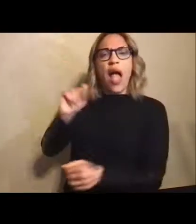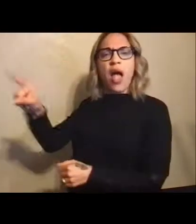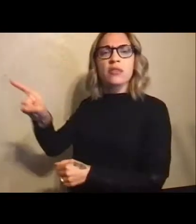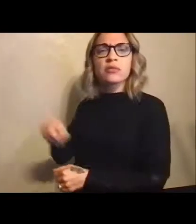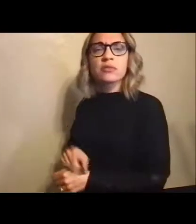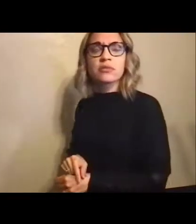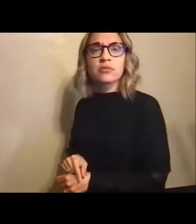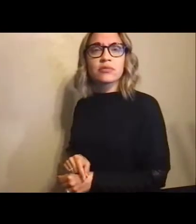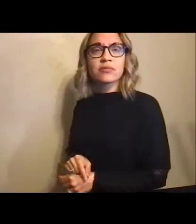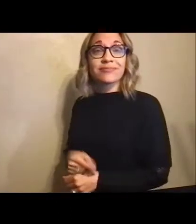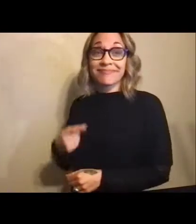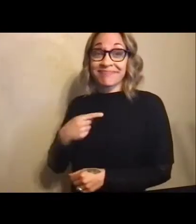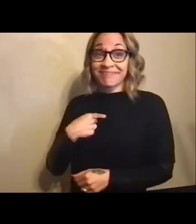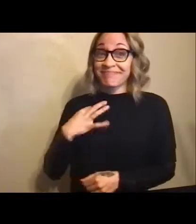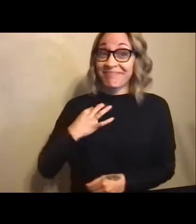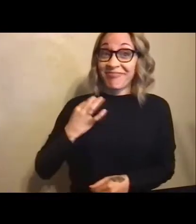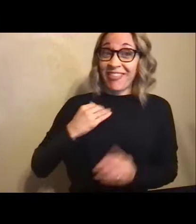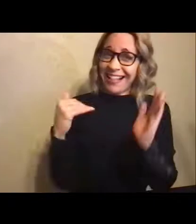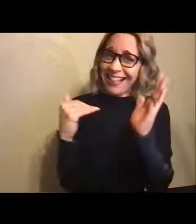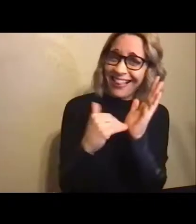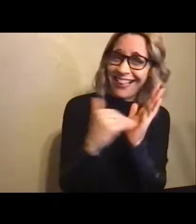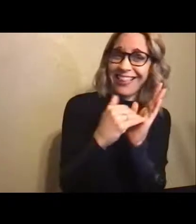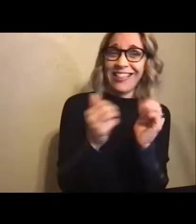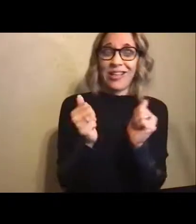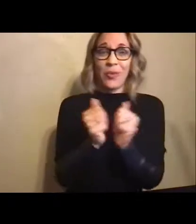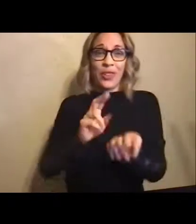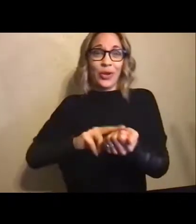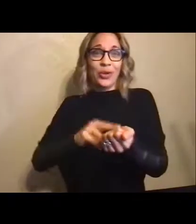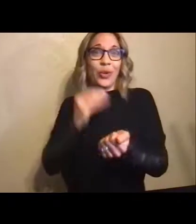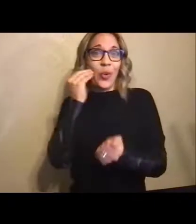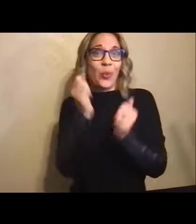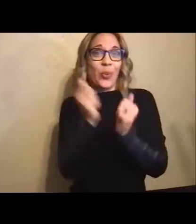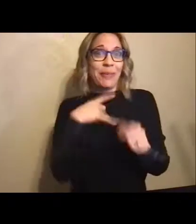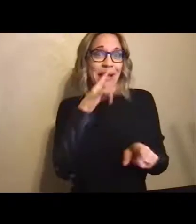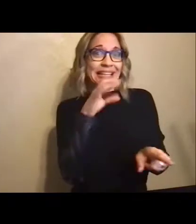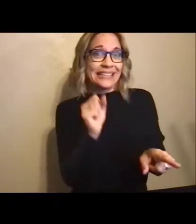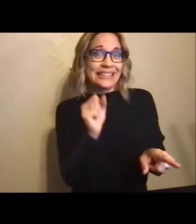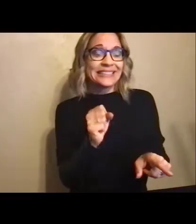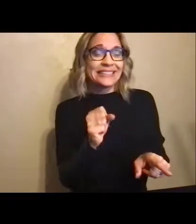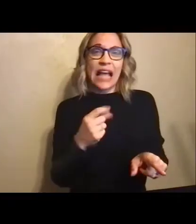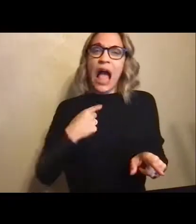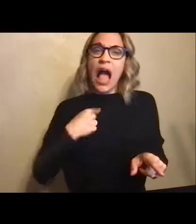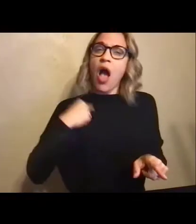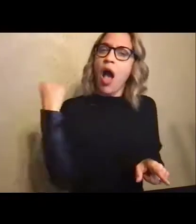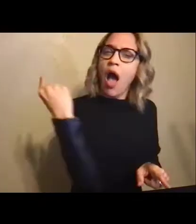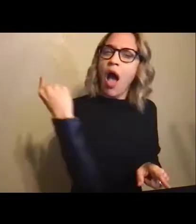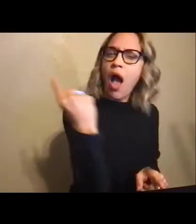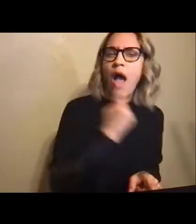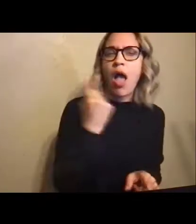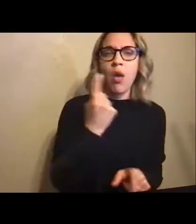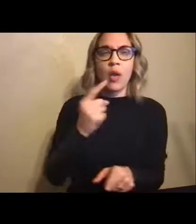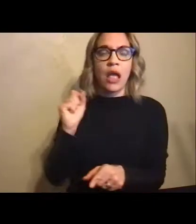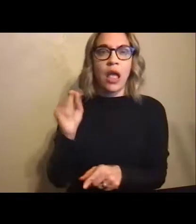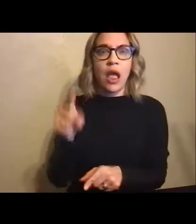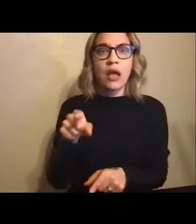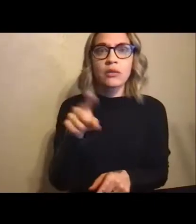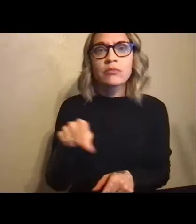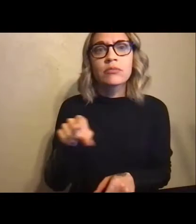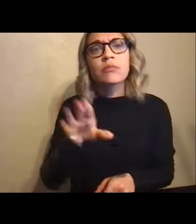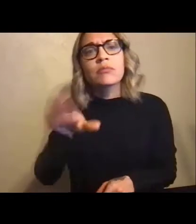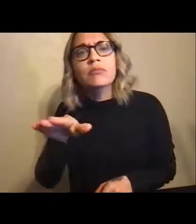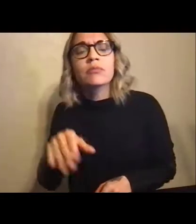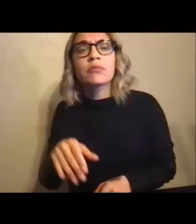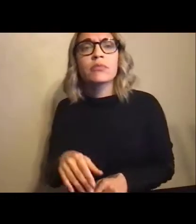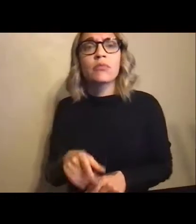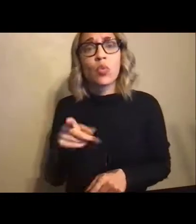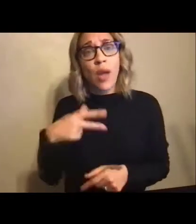If you don't believe me, go to a nursing home. Ask people there. I volunteer often at nursing homes with my